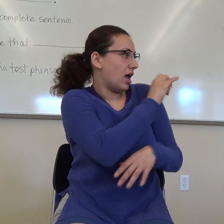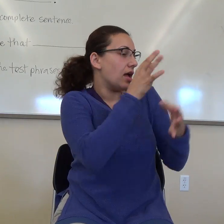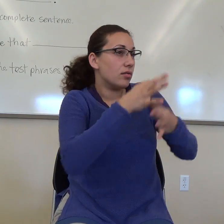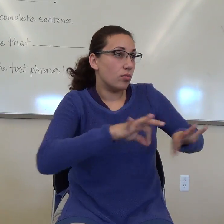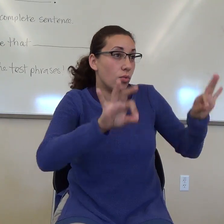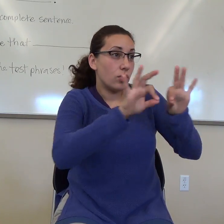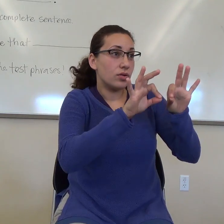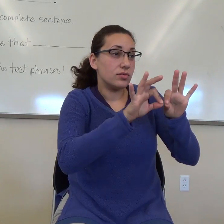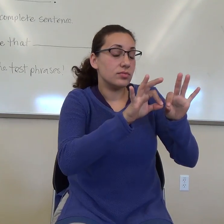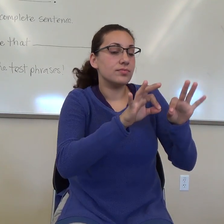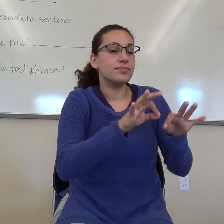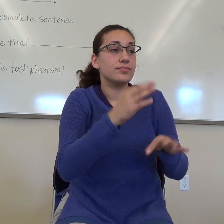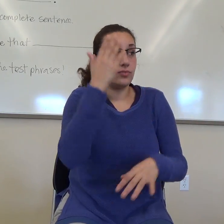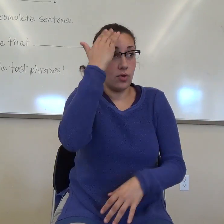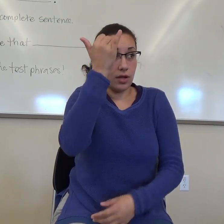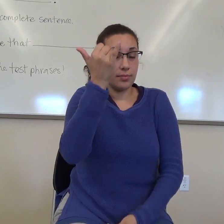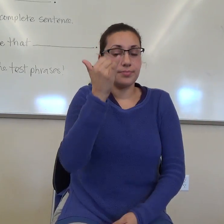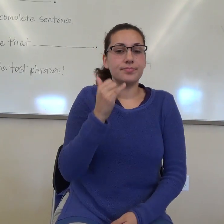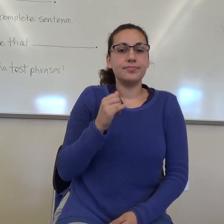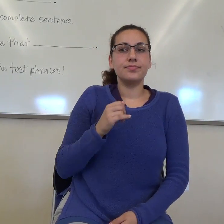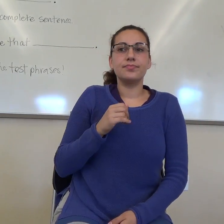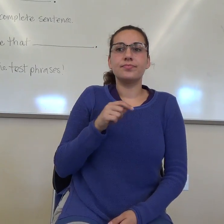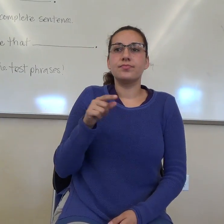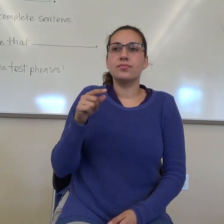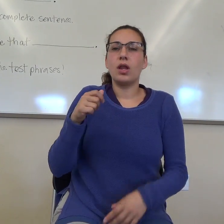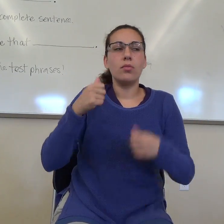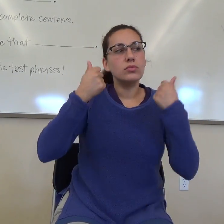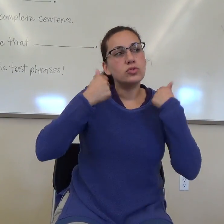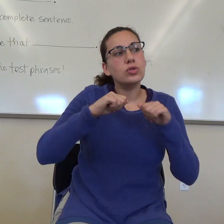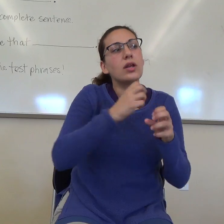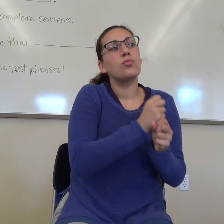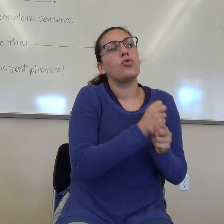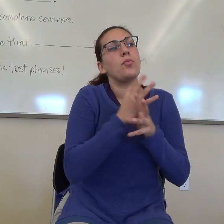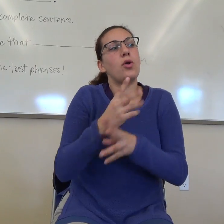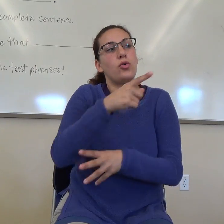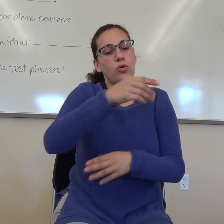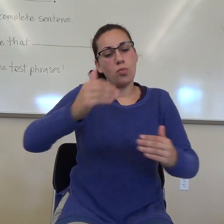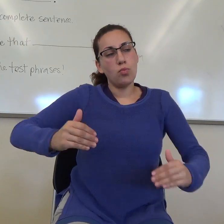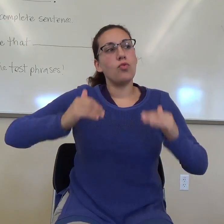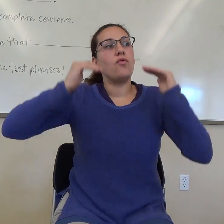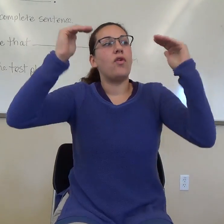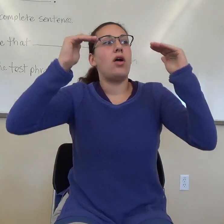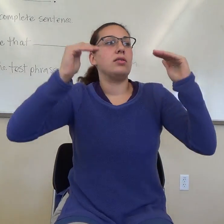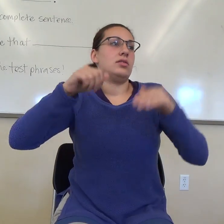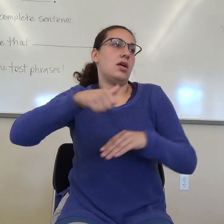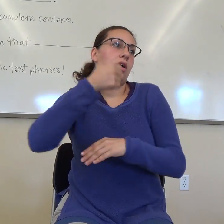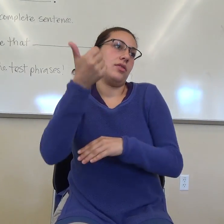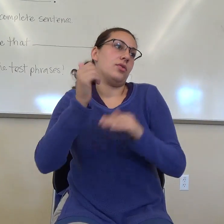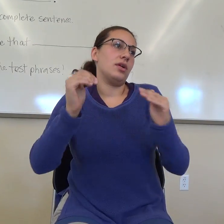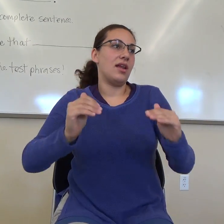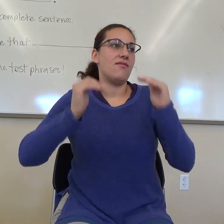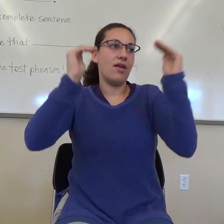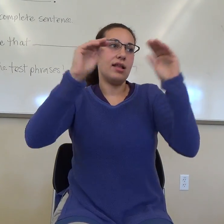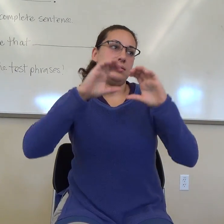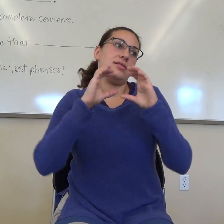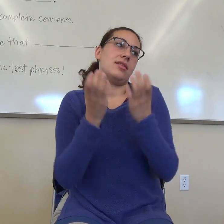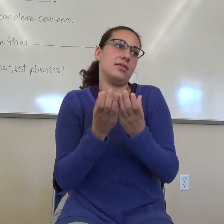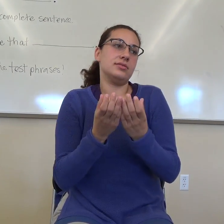partly because you guys are trying to prepare you for onto other classes, and it's partly because I want you to recognize